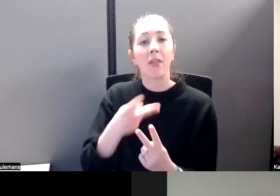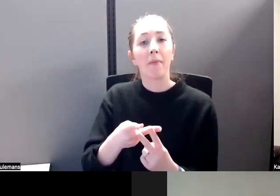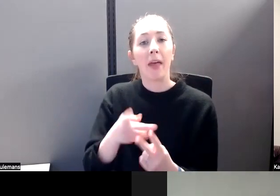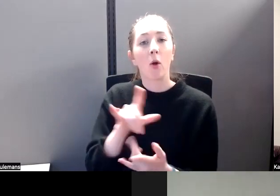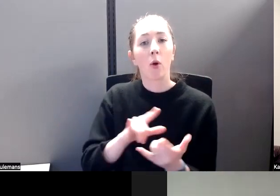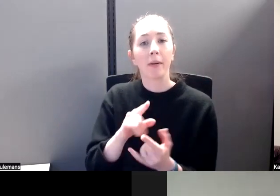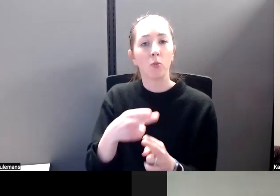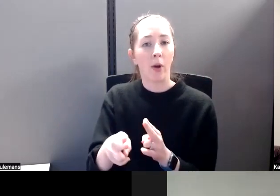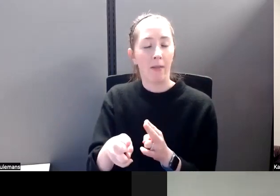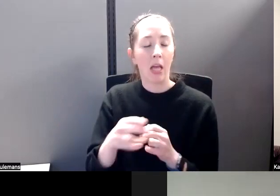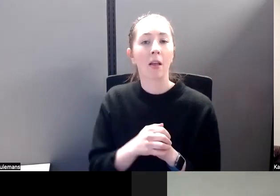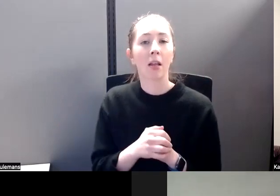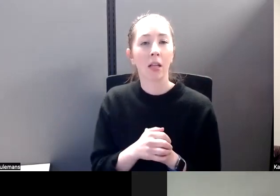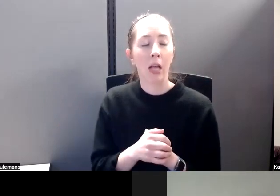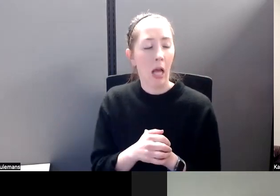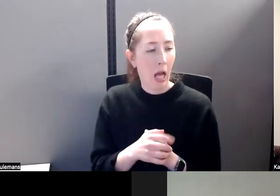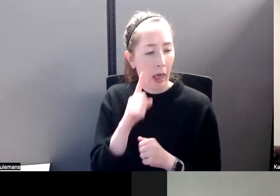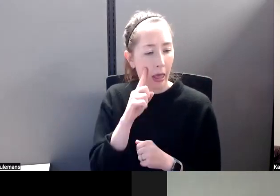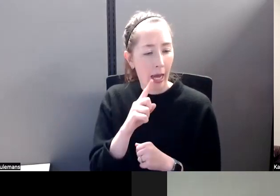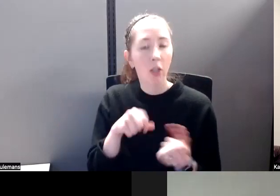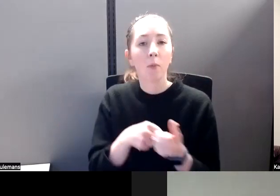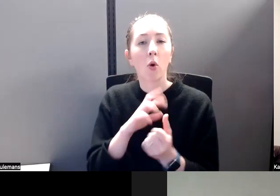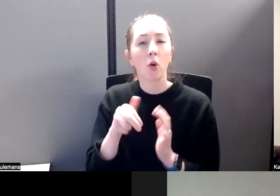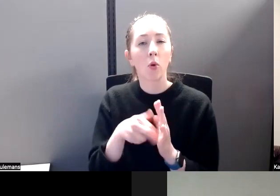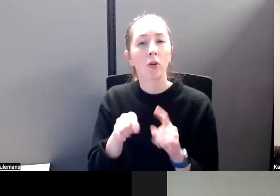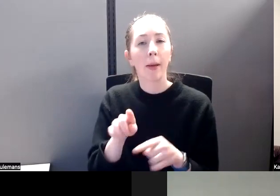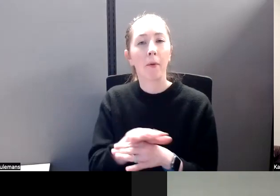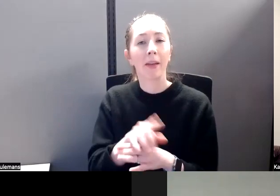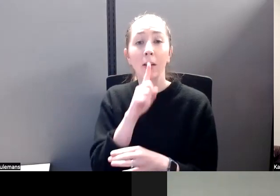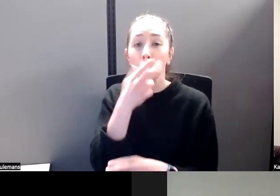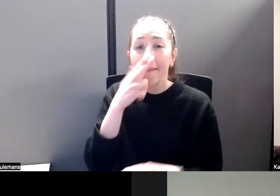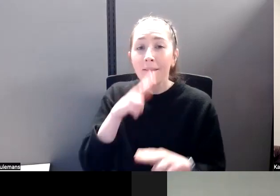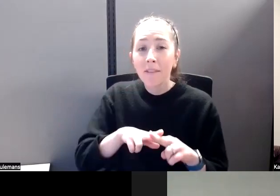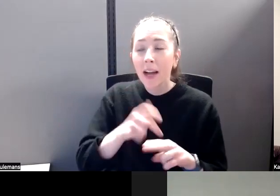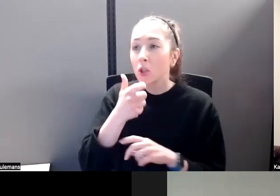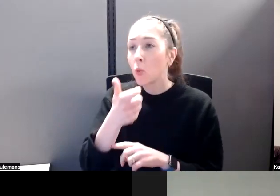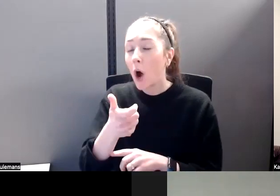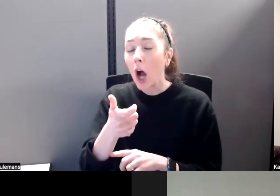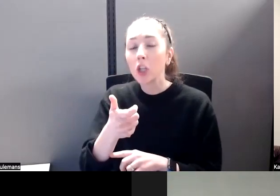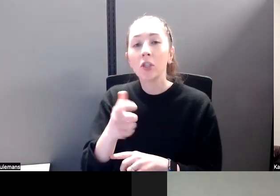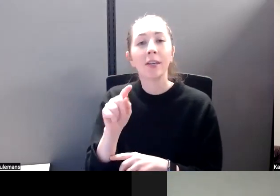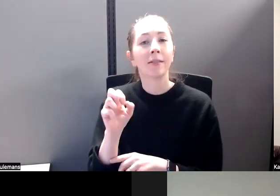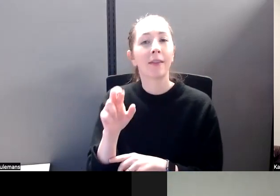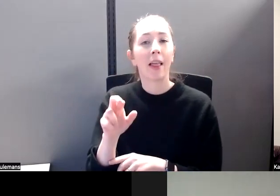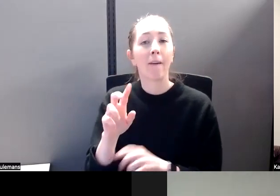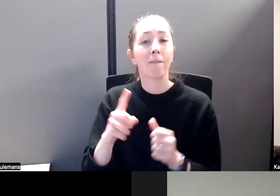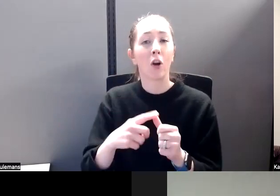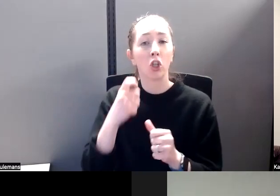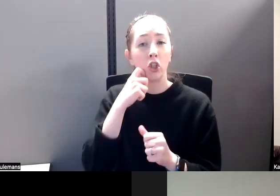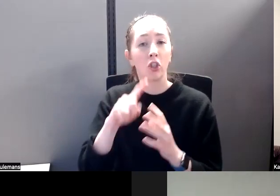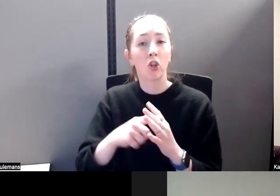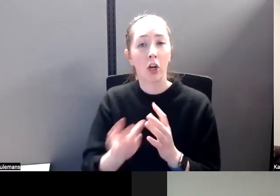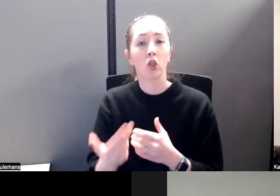very briefly. I had like a supporting role in that. And that was really fun because I got to watch him. That was when he first started doing